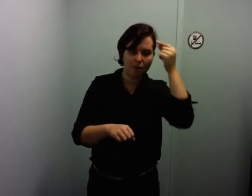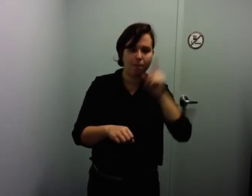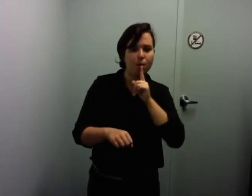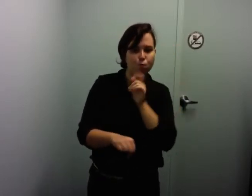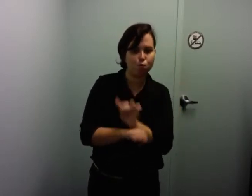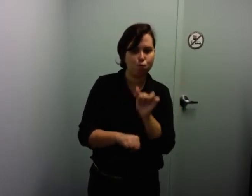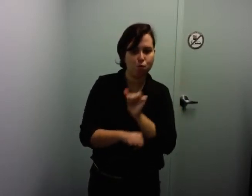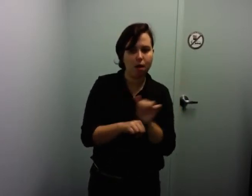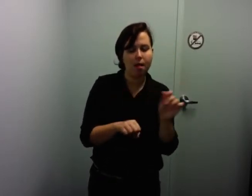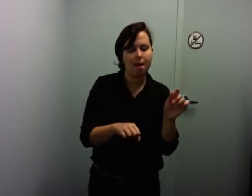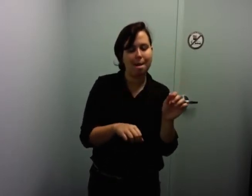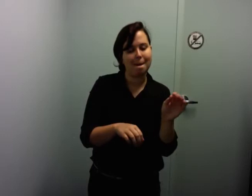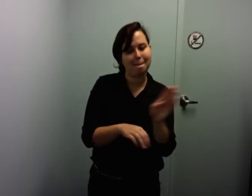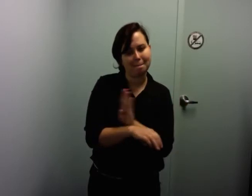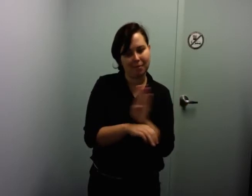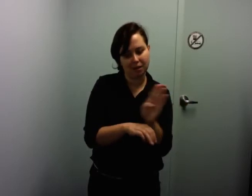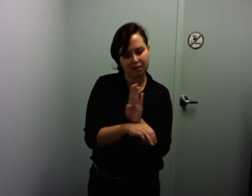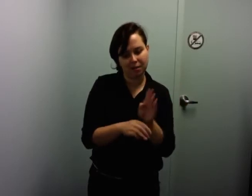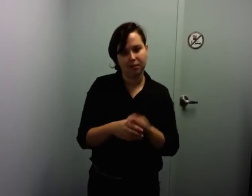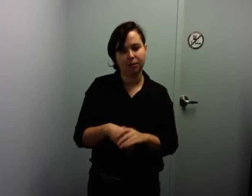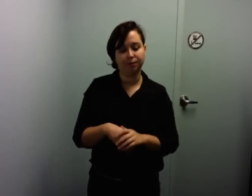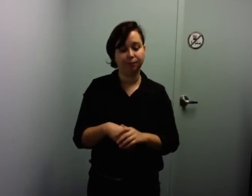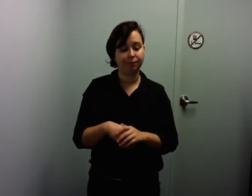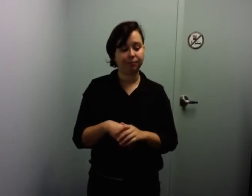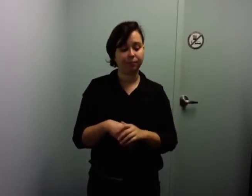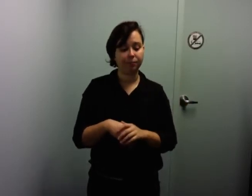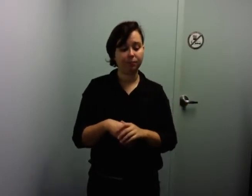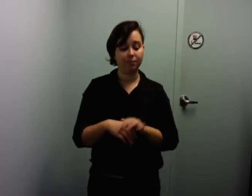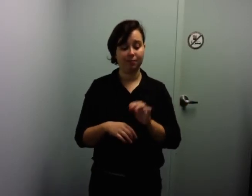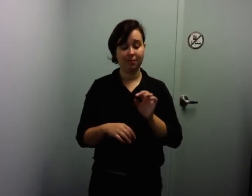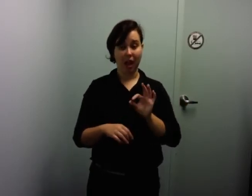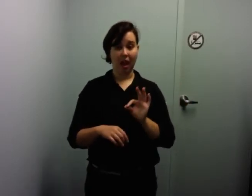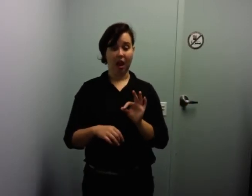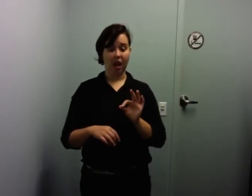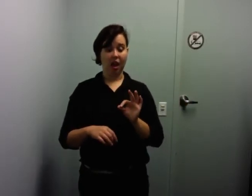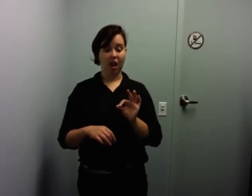must be able to stand up. We have nothing to fear but fear itself. We're all in this together.